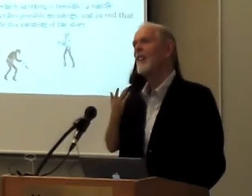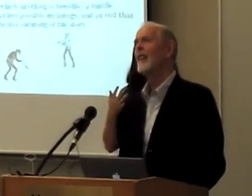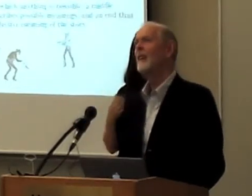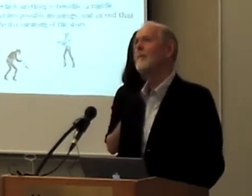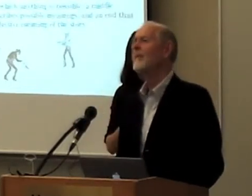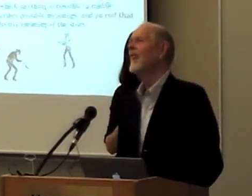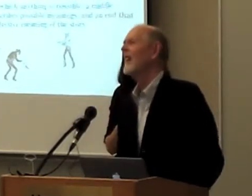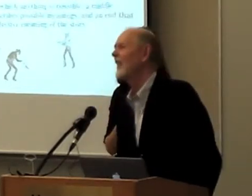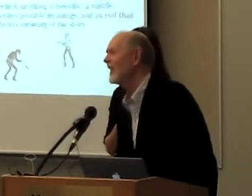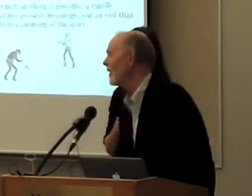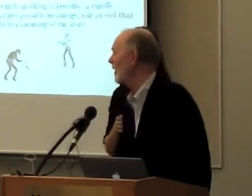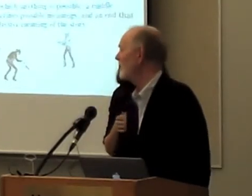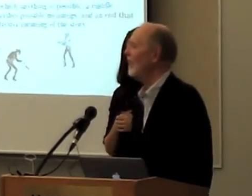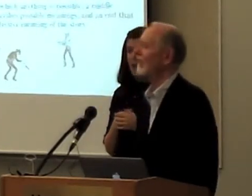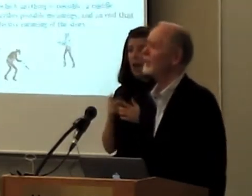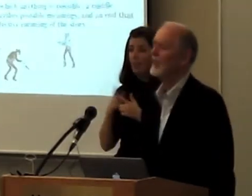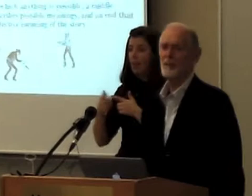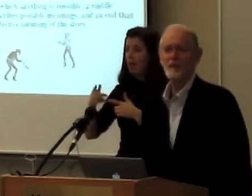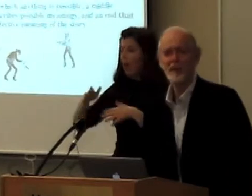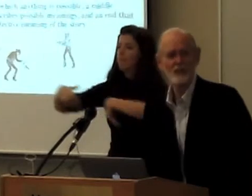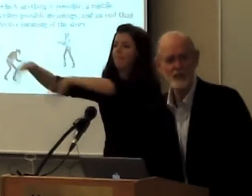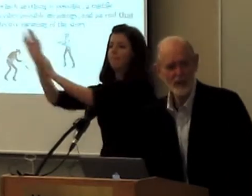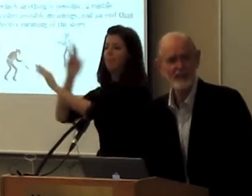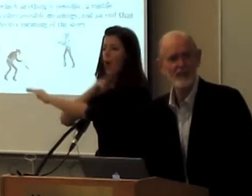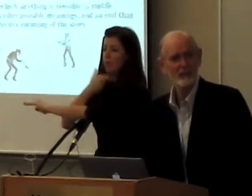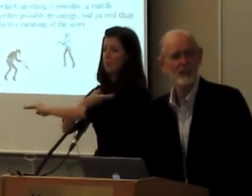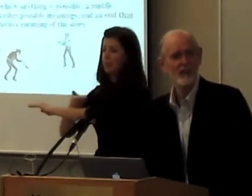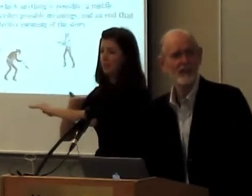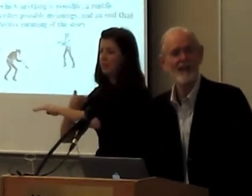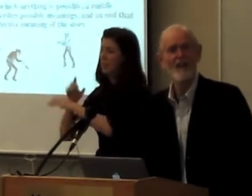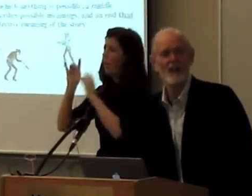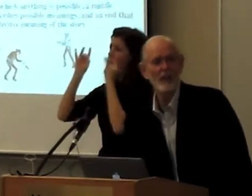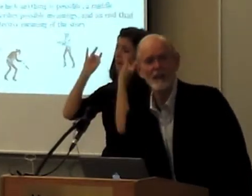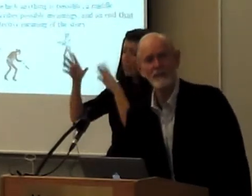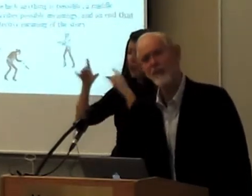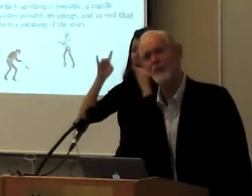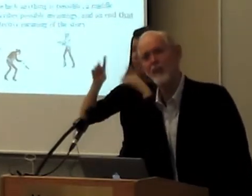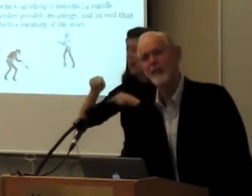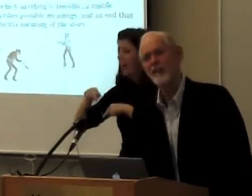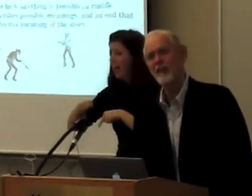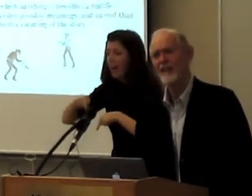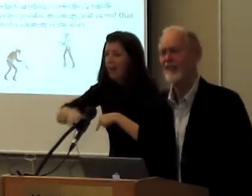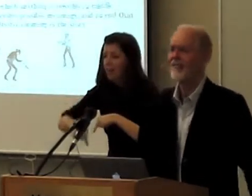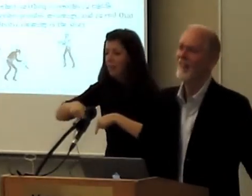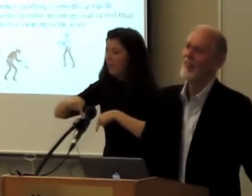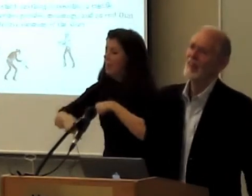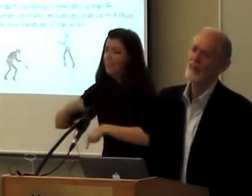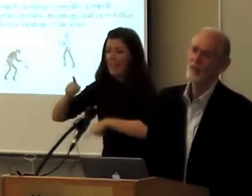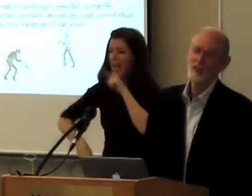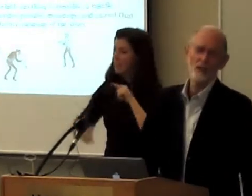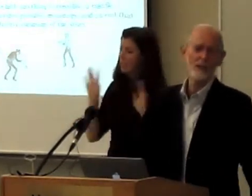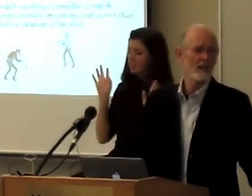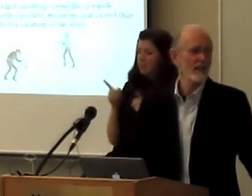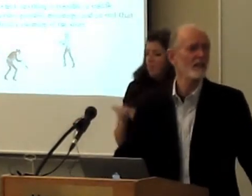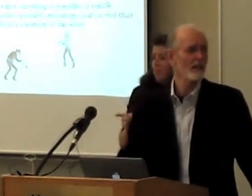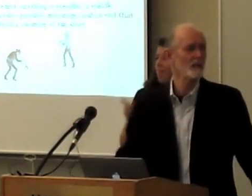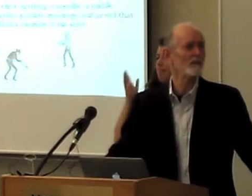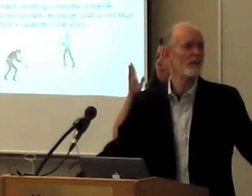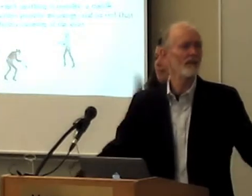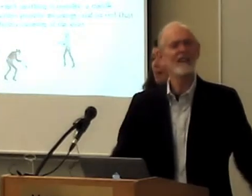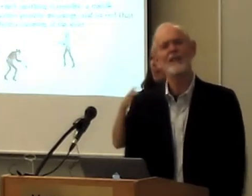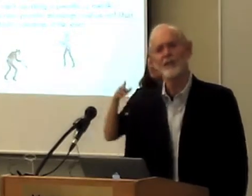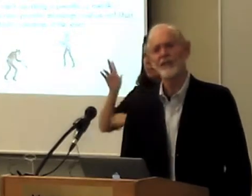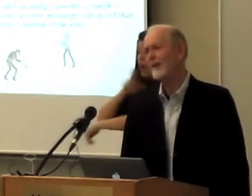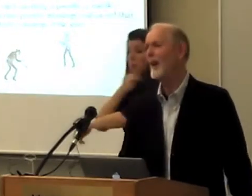and then you have to be taken off to hospital because it's really a terrible strain, and you can't put any weight on your leg, and you're lying in the